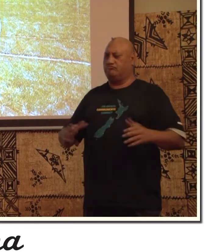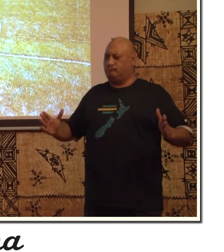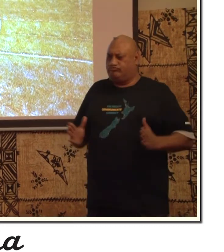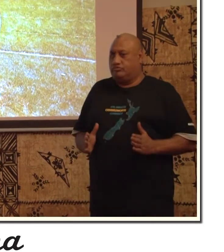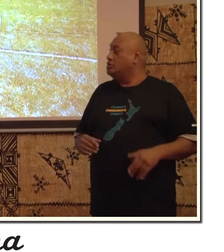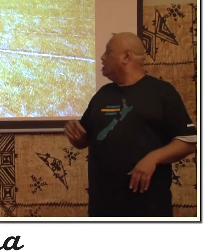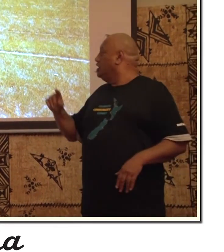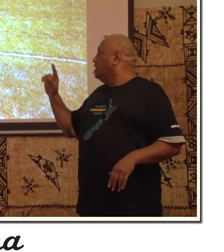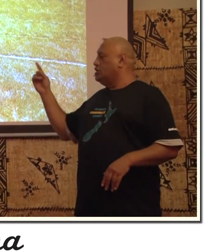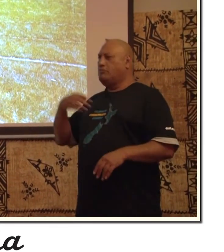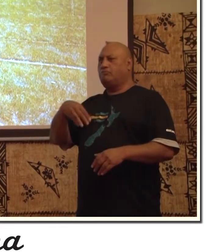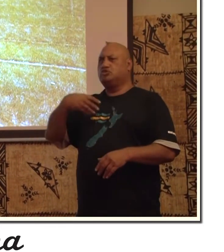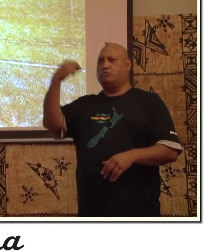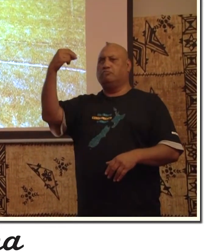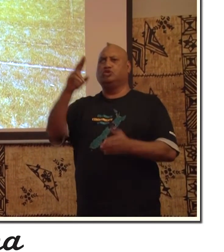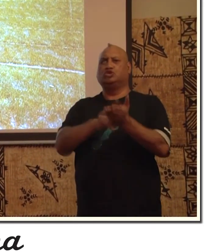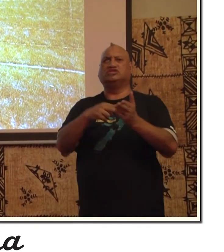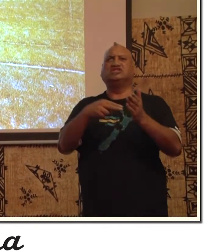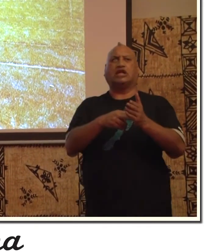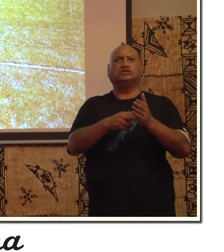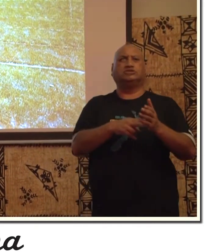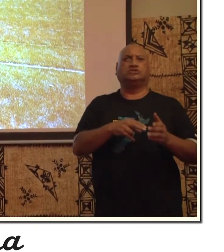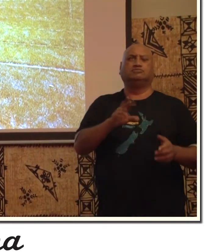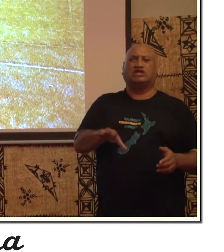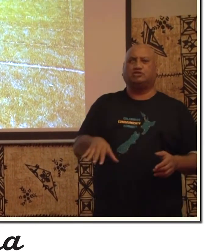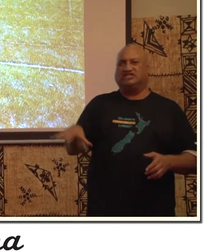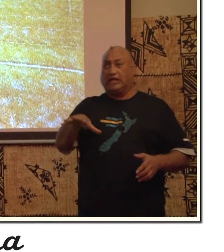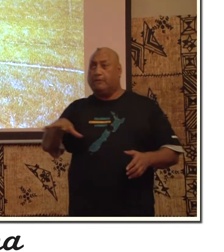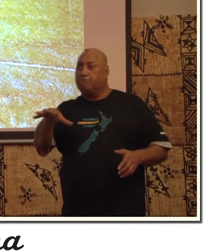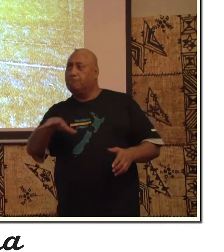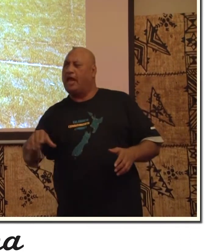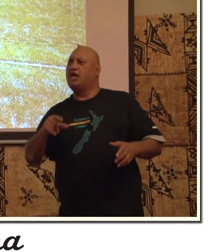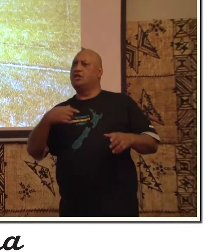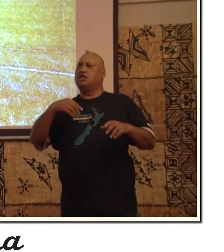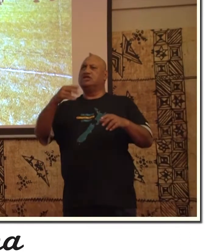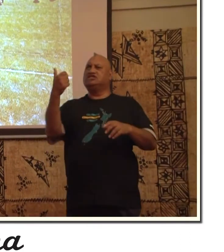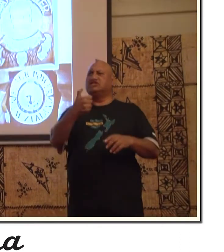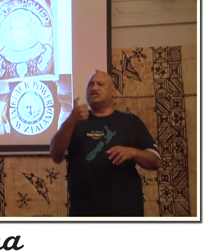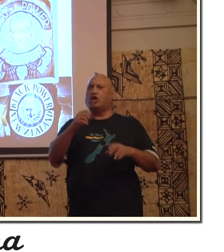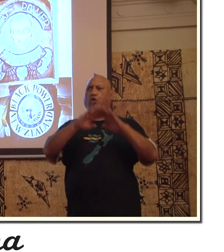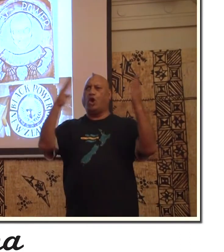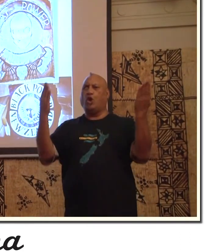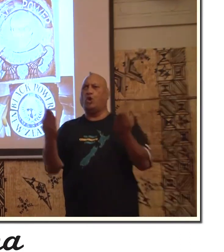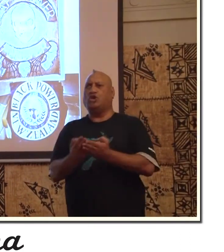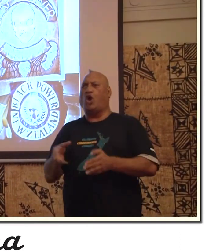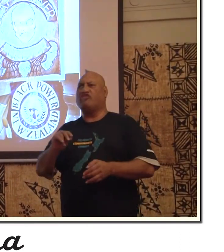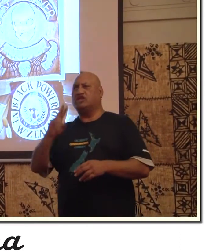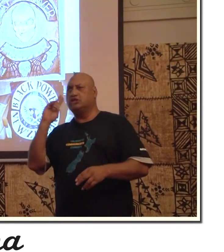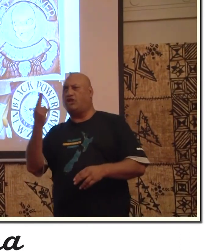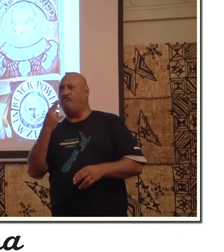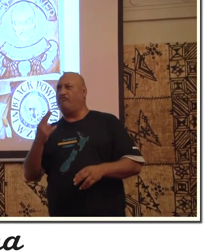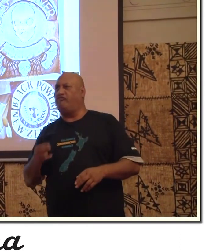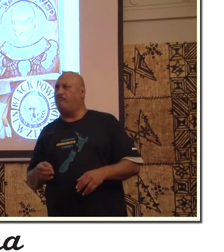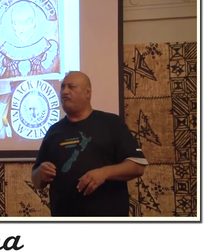But at that time, I was really fit. You can see I was a lot more slender. This is the New Zealand Deaf basketball team that